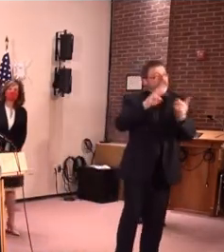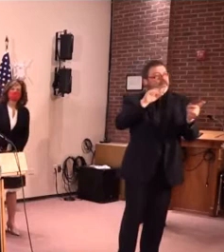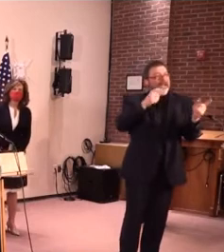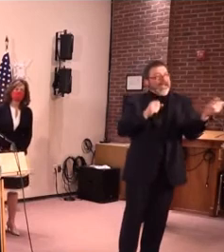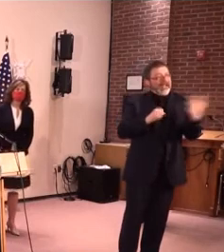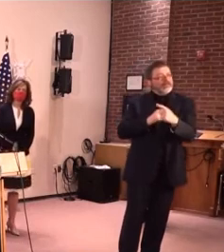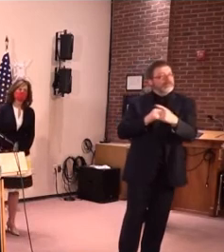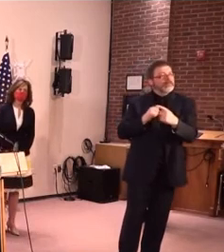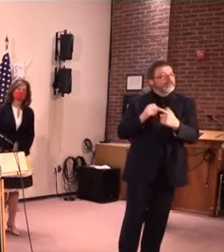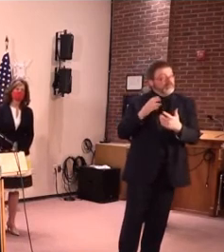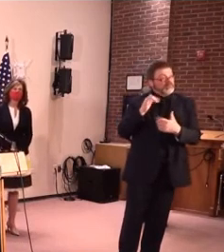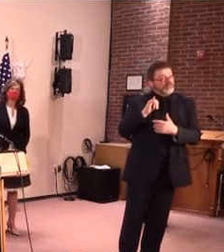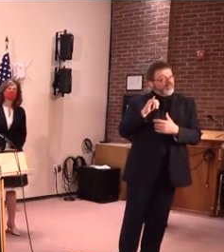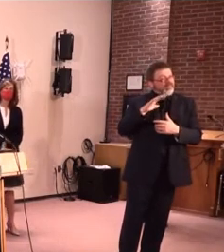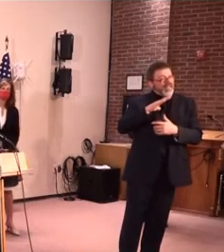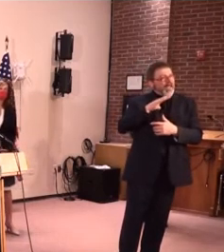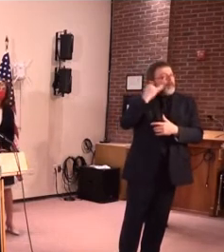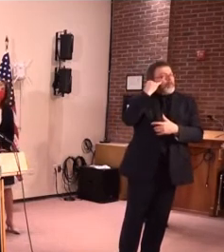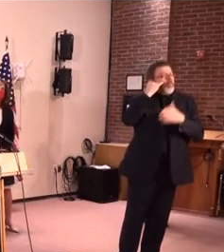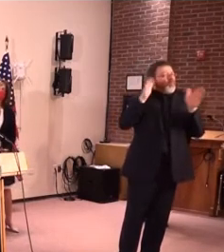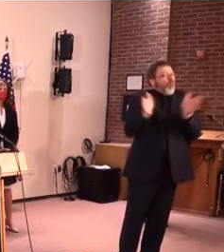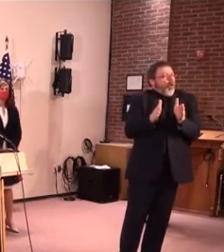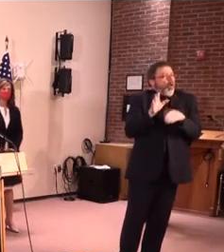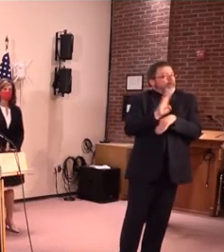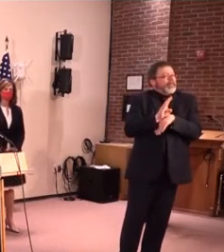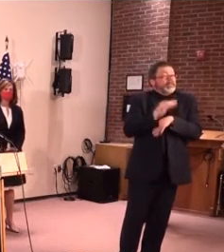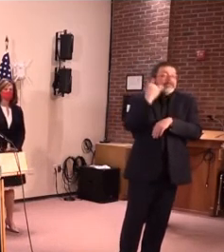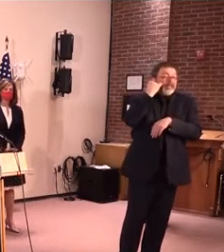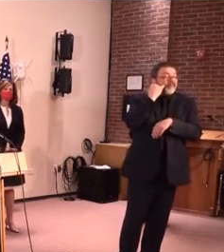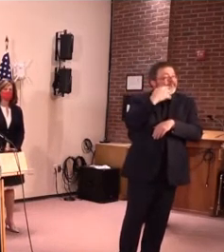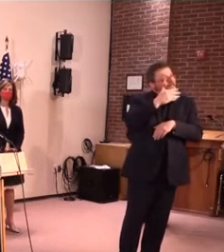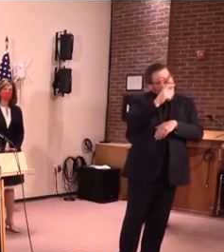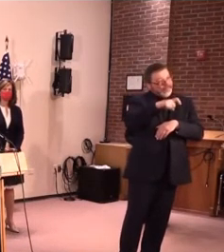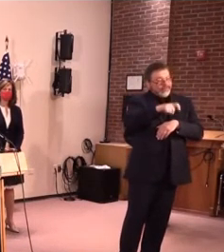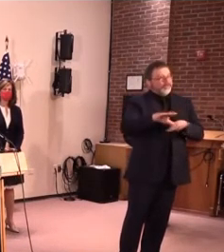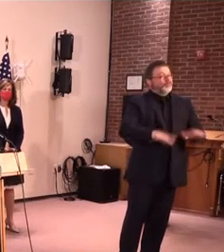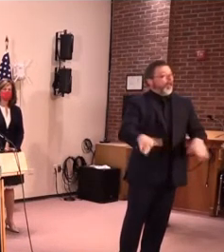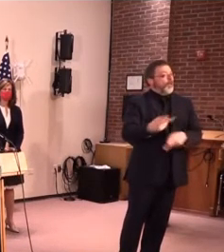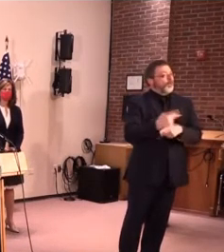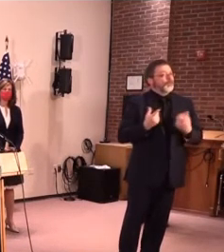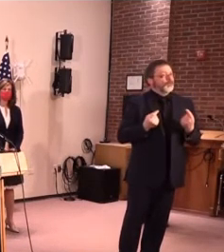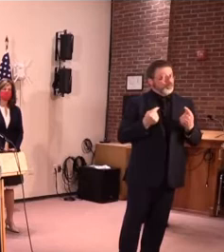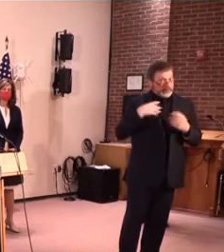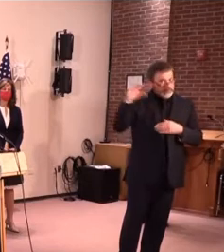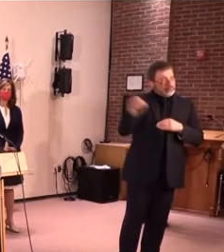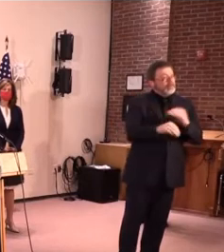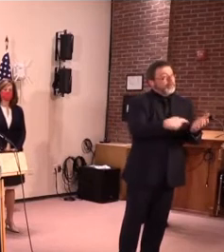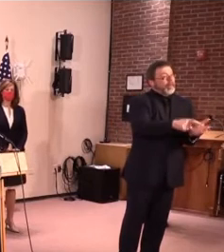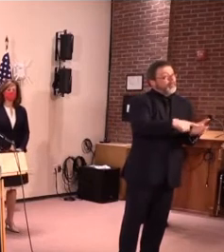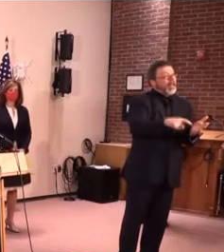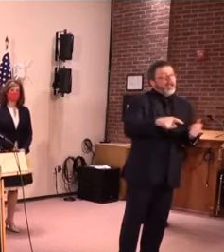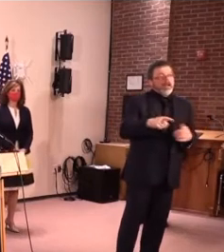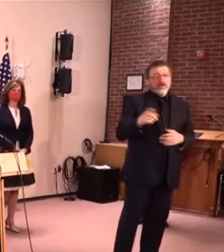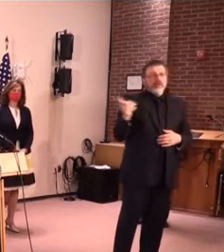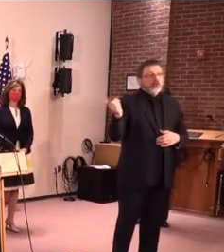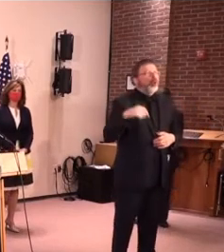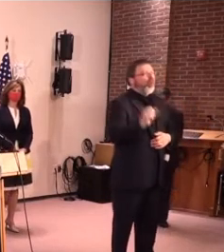yes, some of the nonprofits, child care facilities as well. Yes. Thank you.